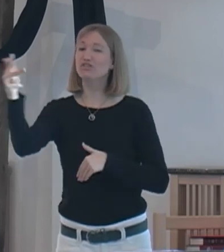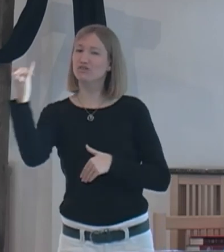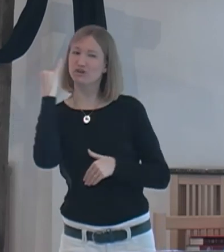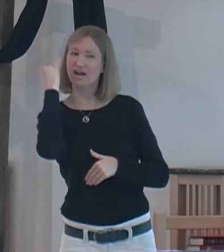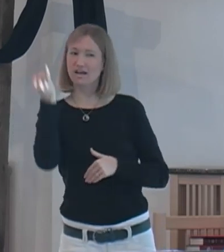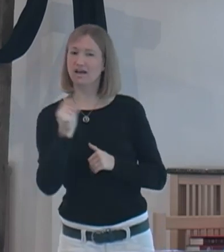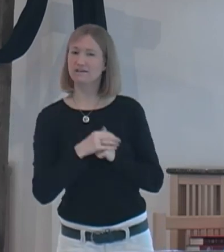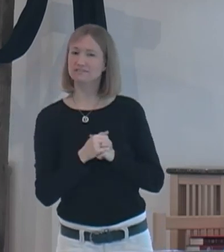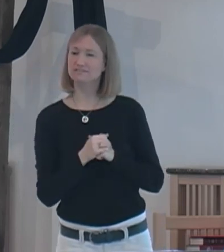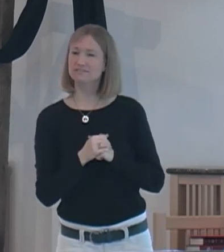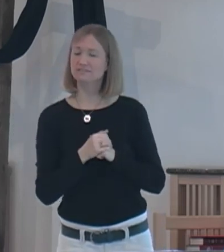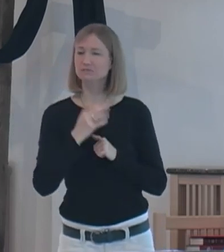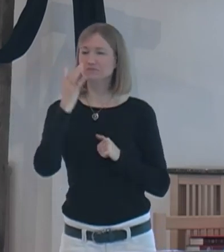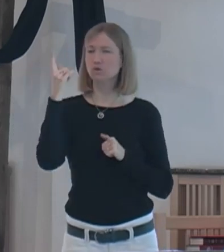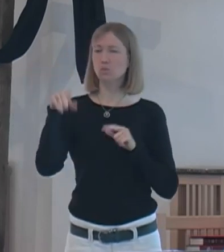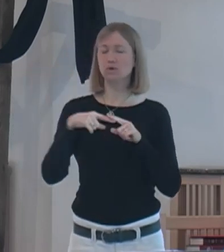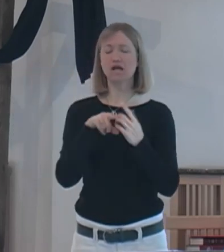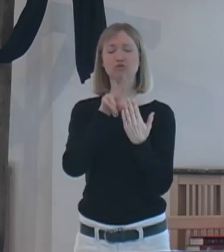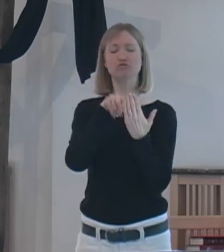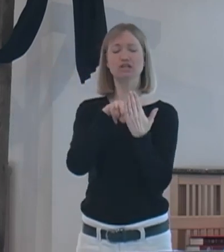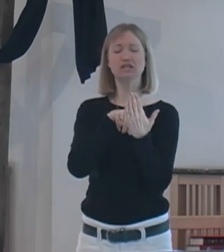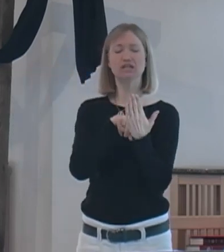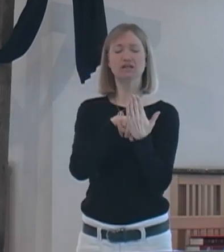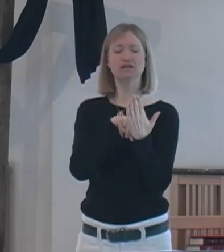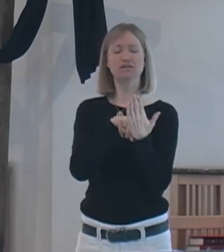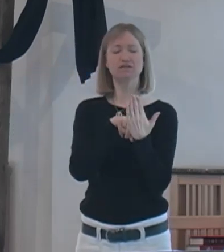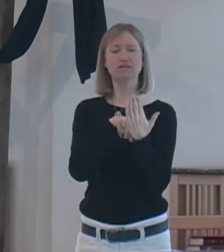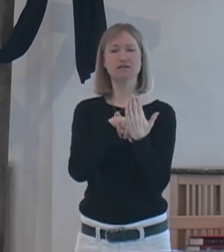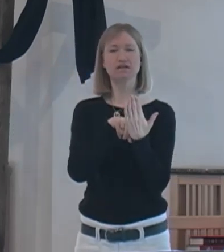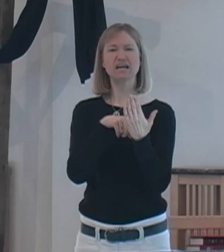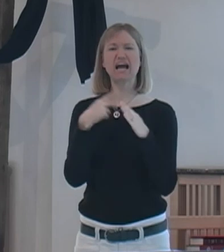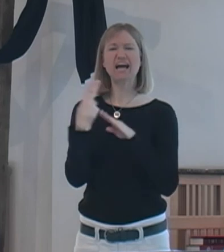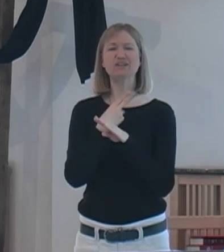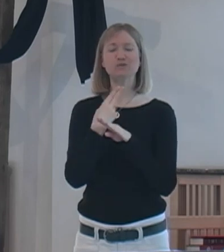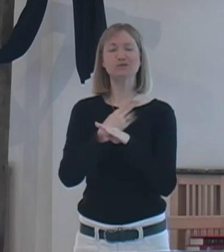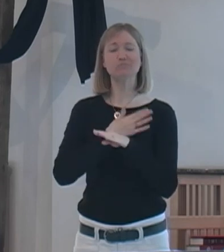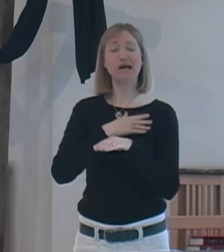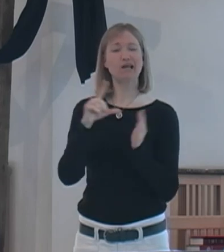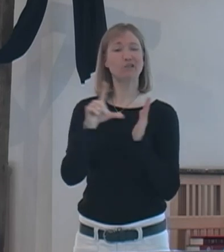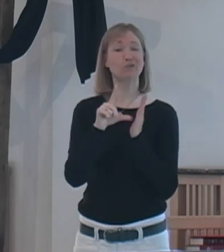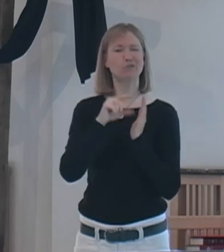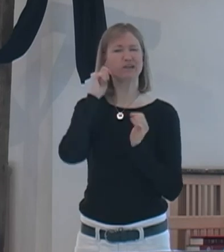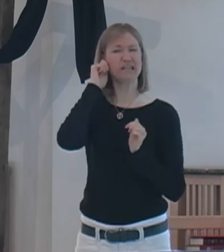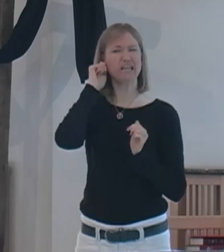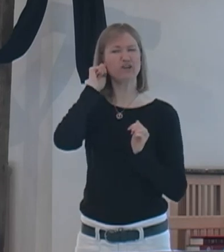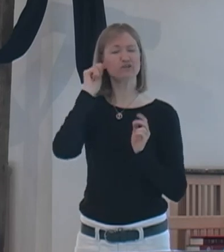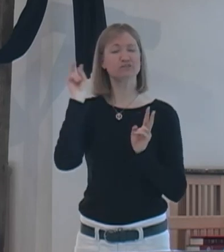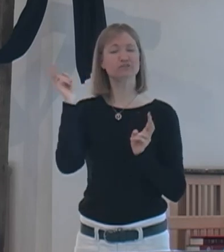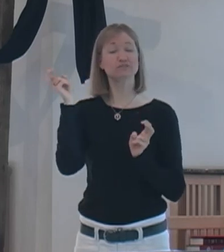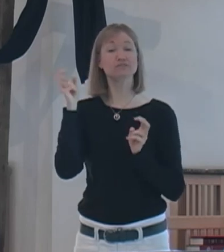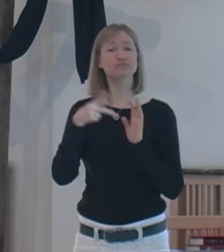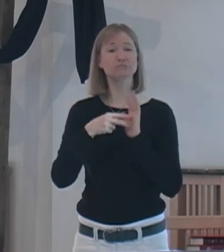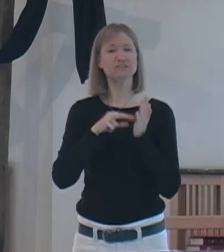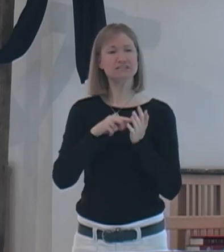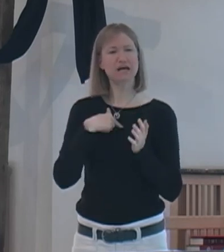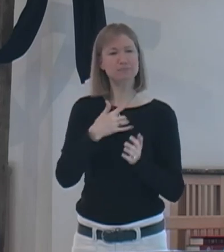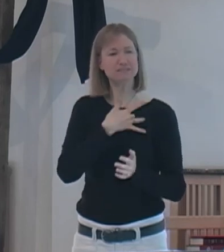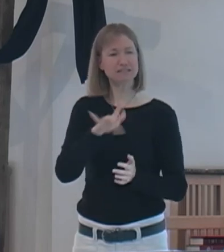that's because when I read the text, I hear it with Lutheran ears that are sensitive to any time someone puts